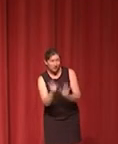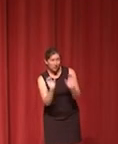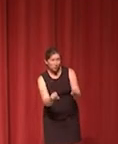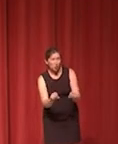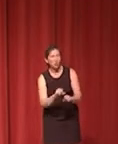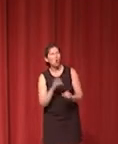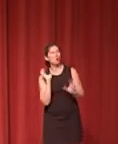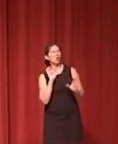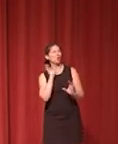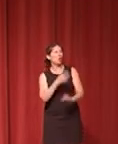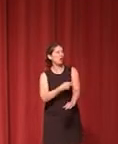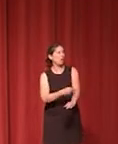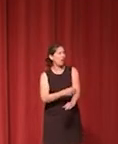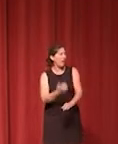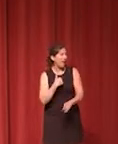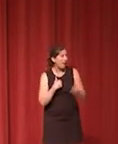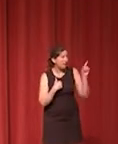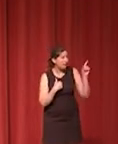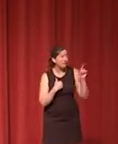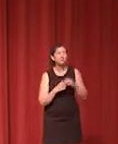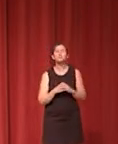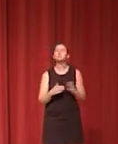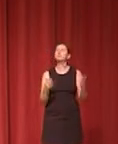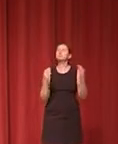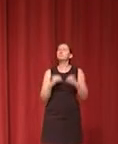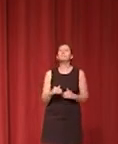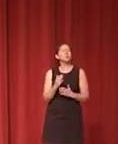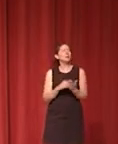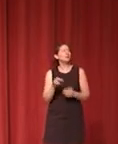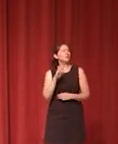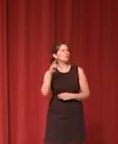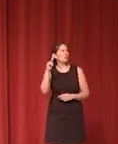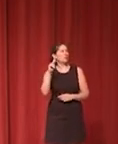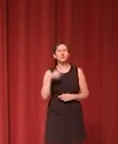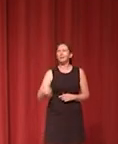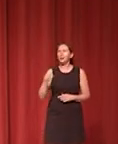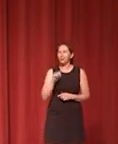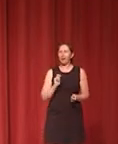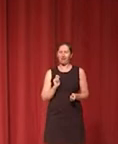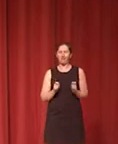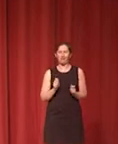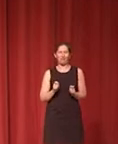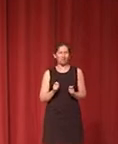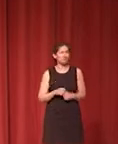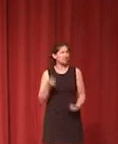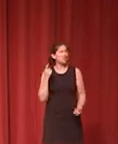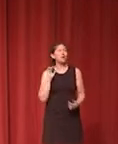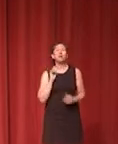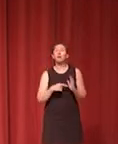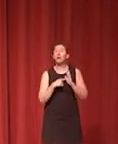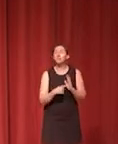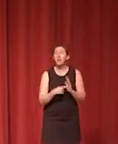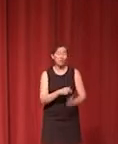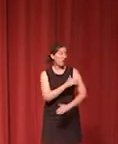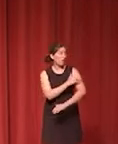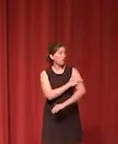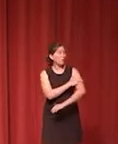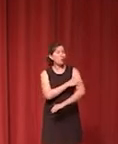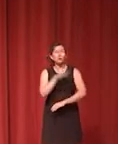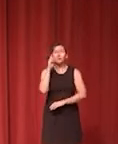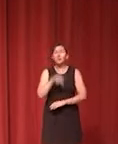factors that we can do something about that are modifiable. So things like high blood pressure, high